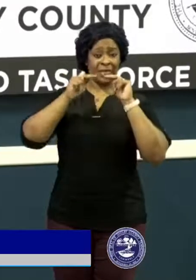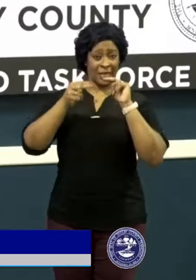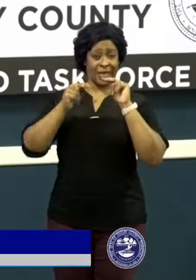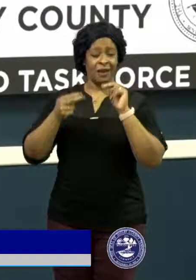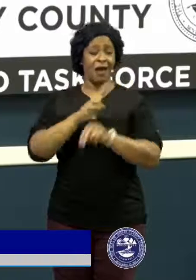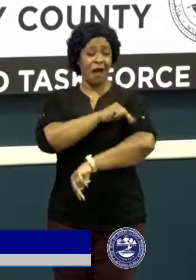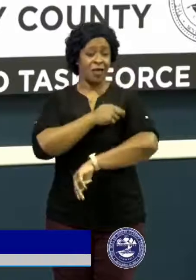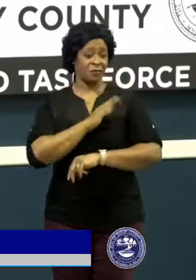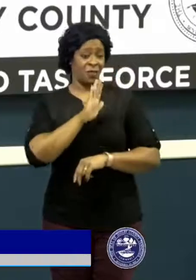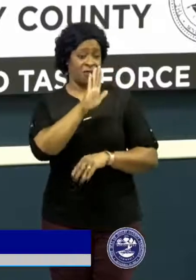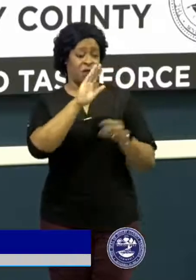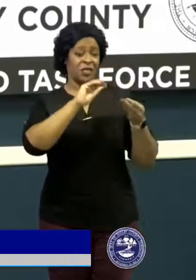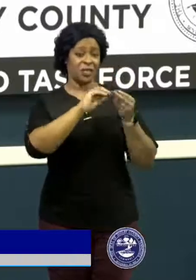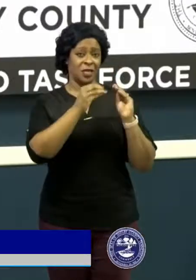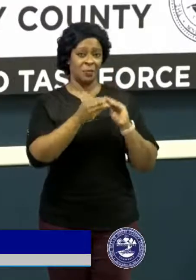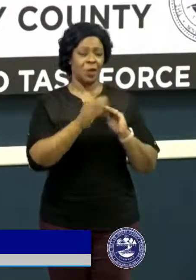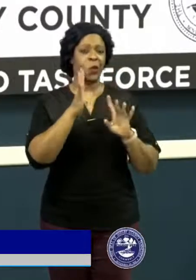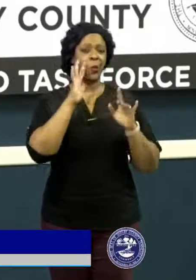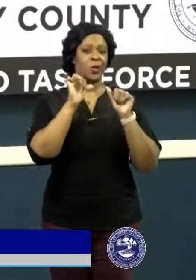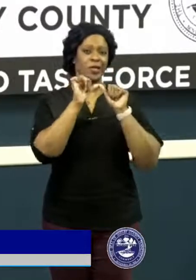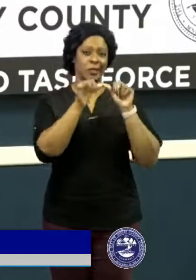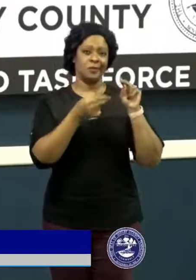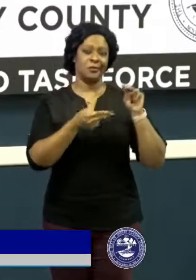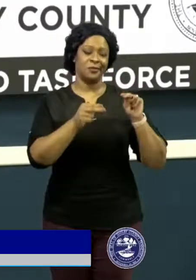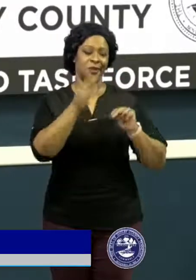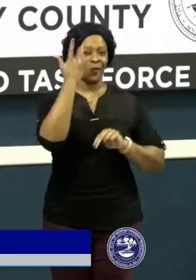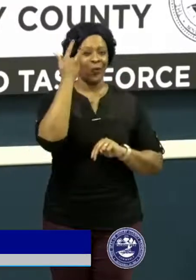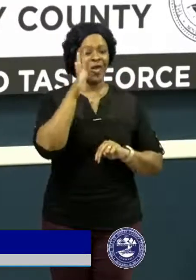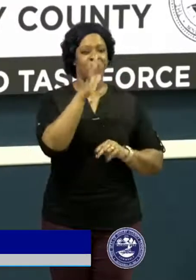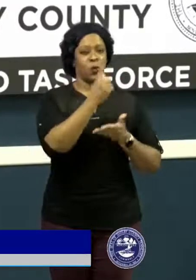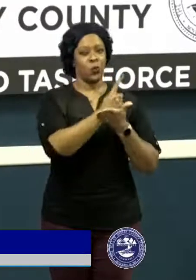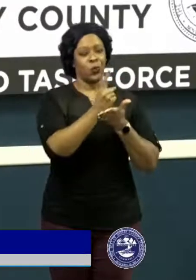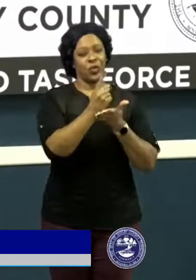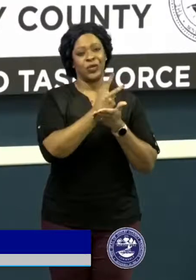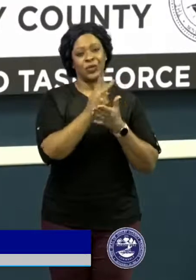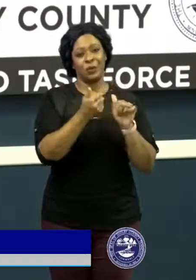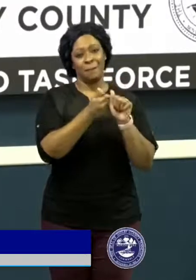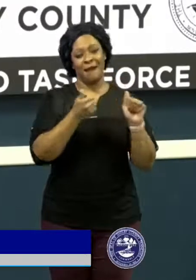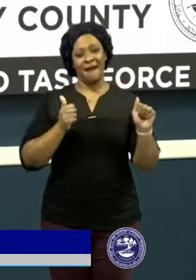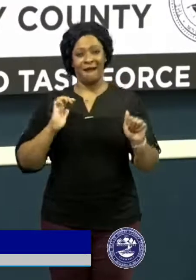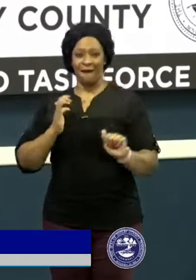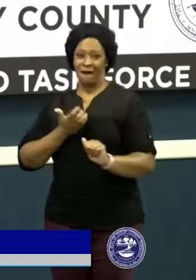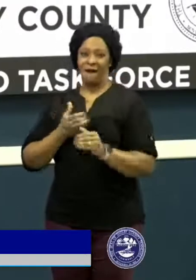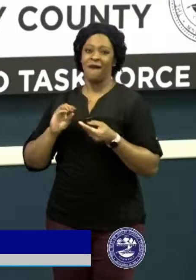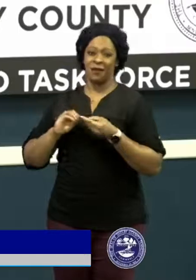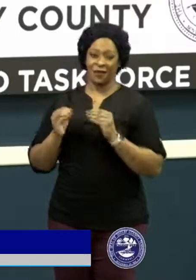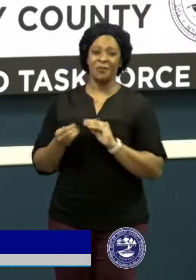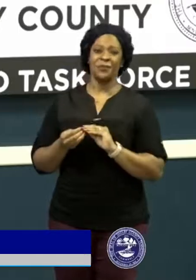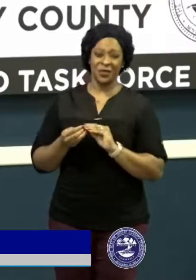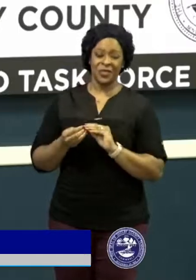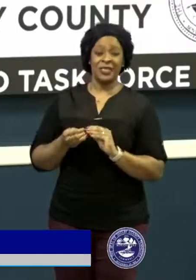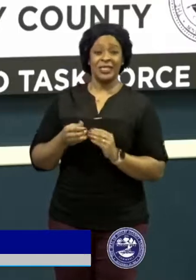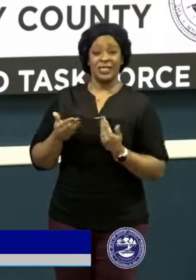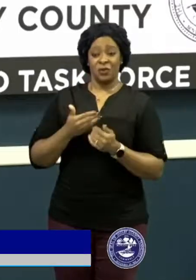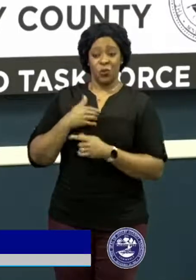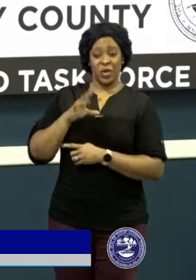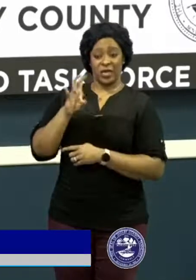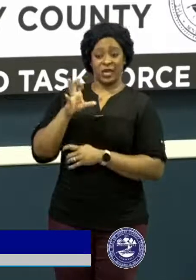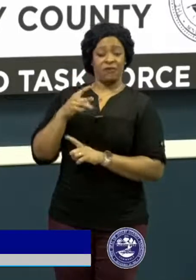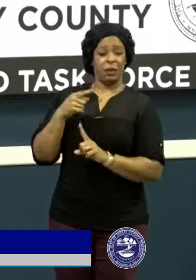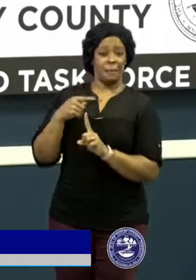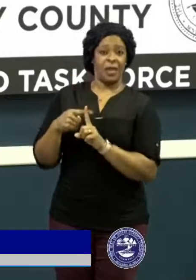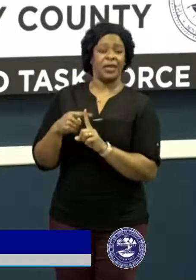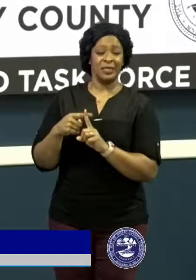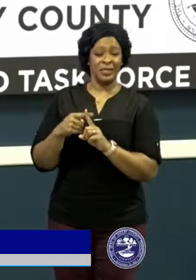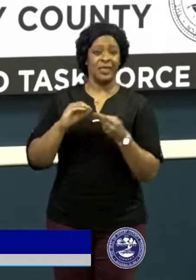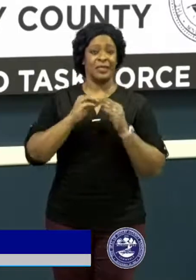the hospitalization we would expect to continue to go up because it is a week or two behind. So though we're at 700 plus,